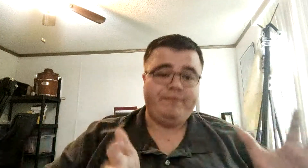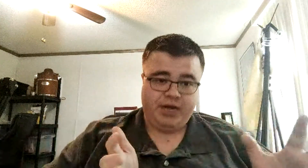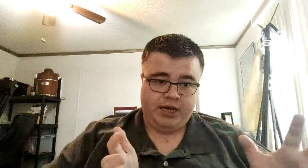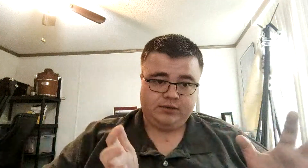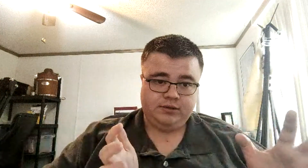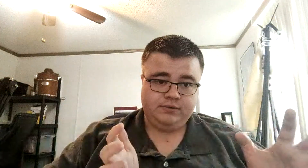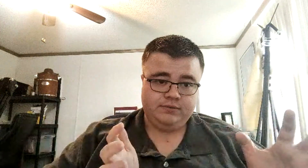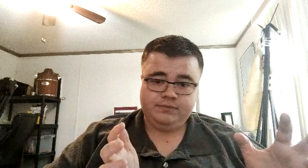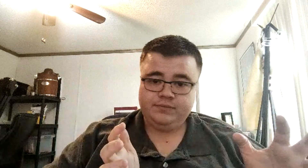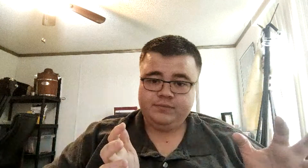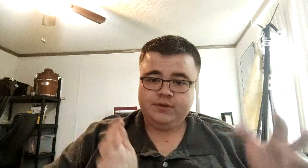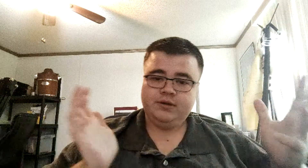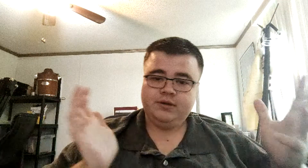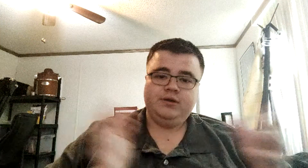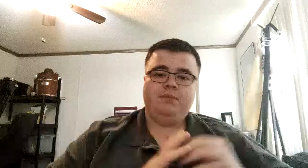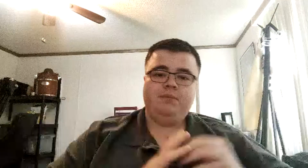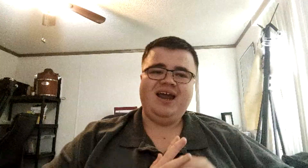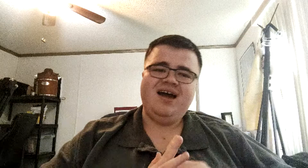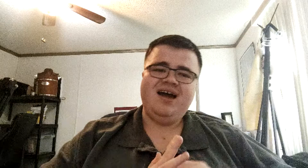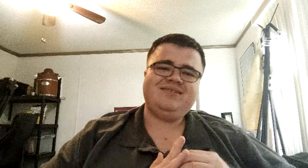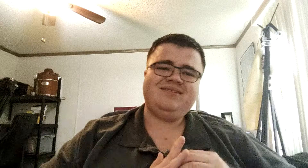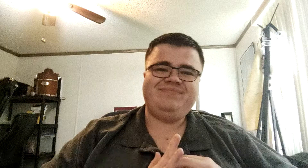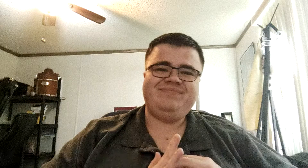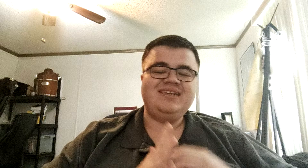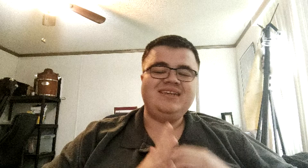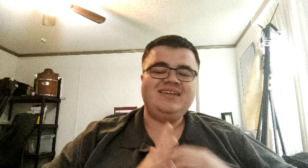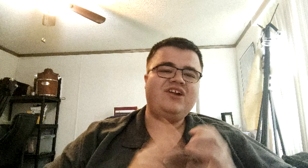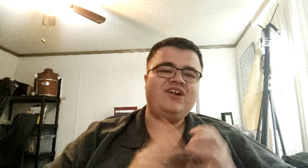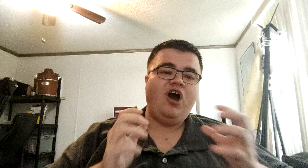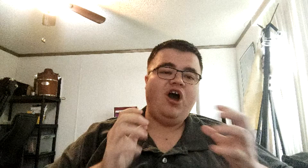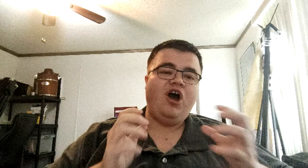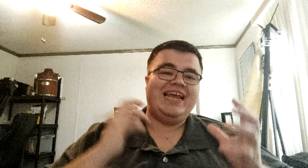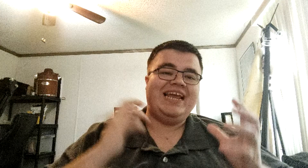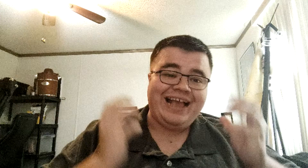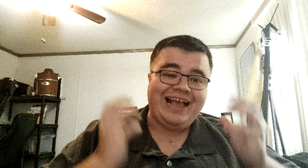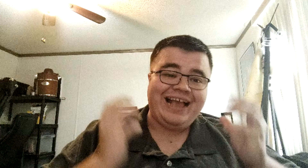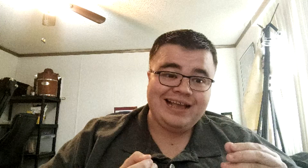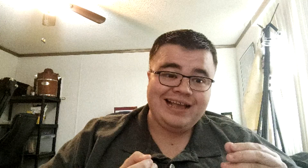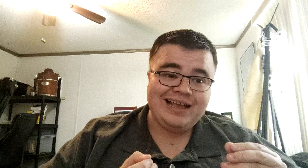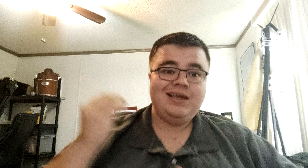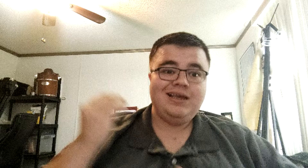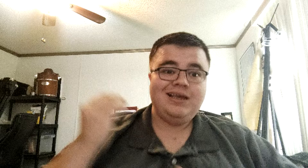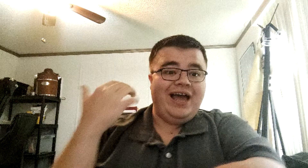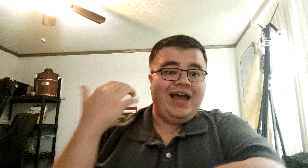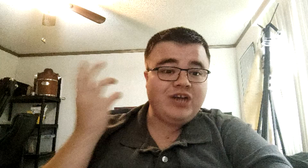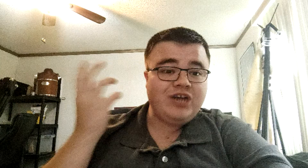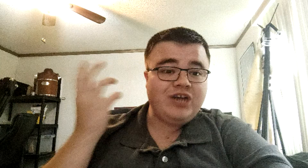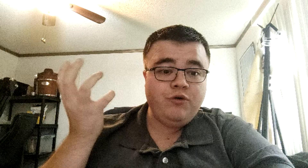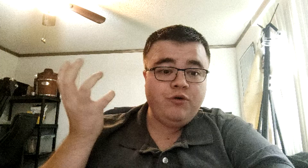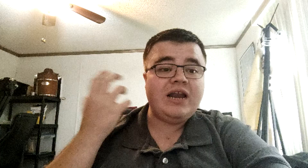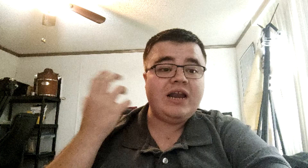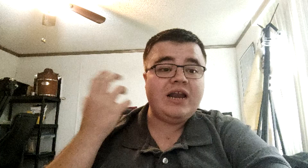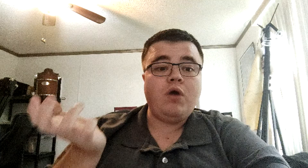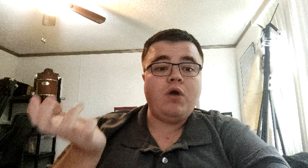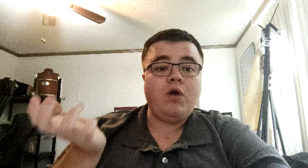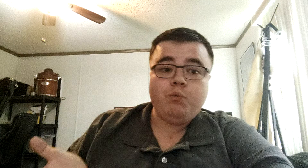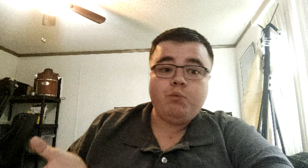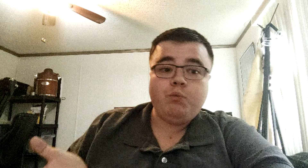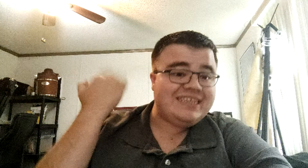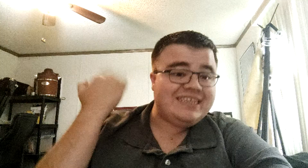discriminate. But not enough. In the case that eugenics movement rising